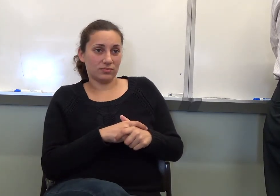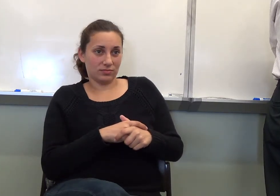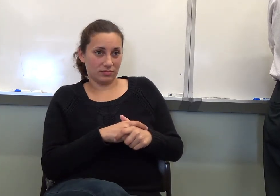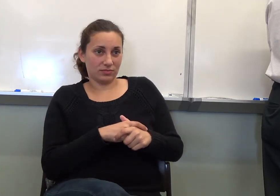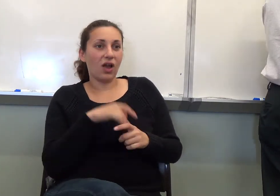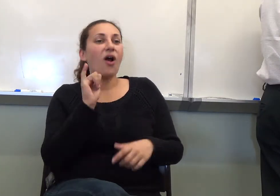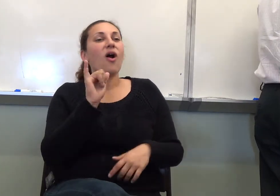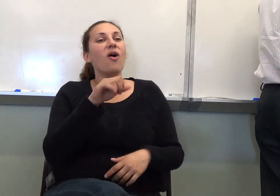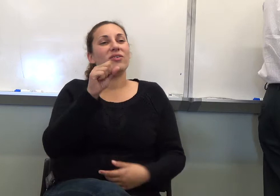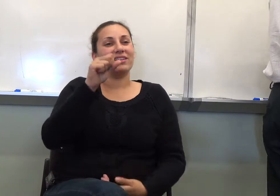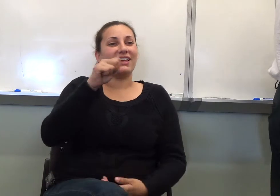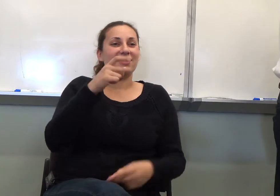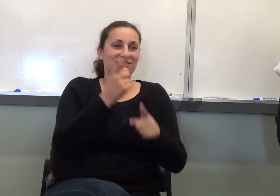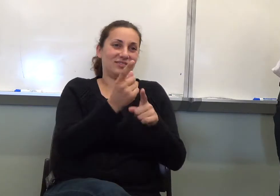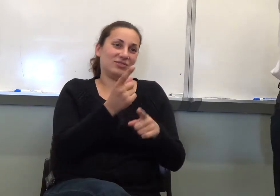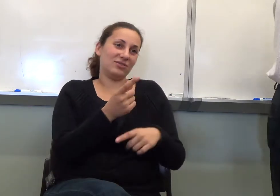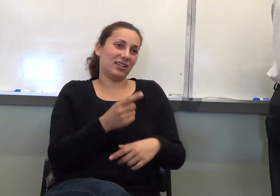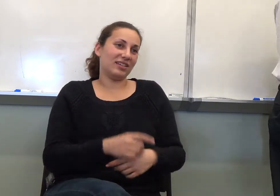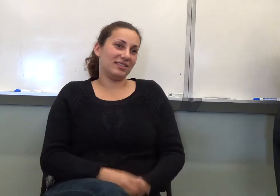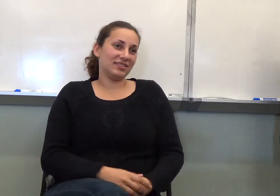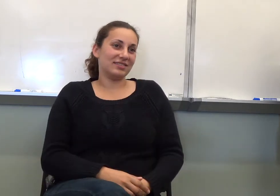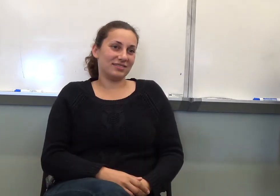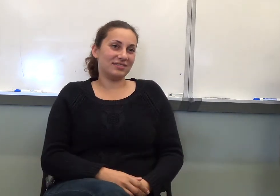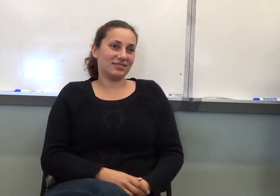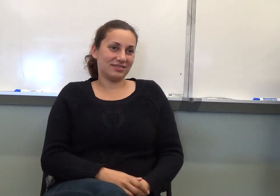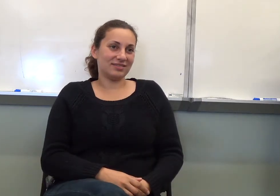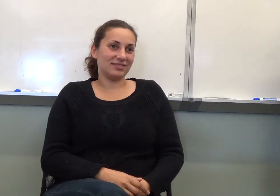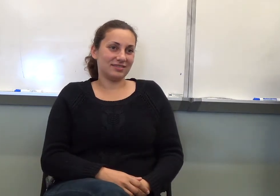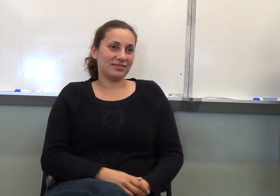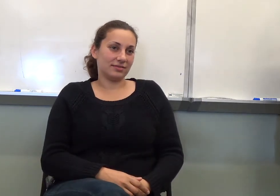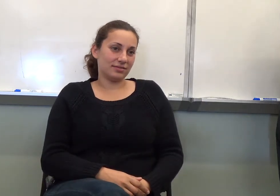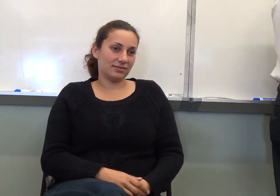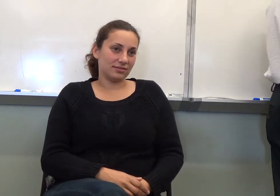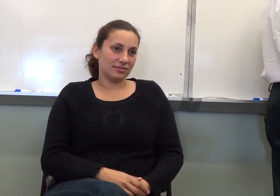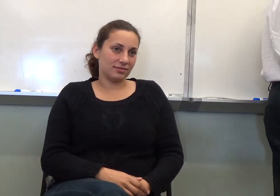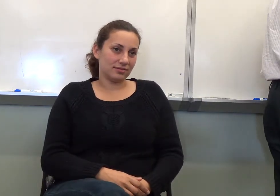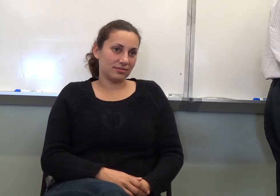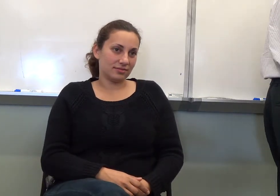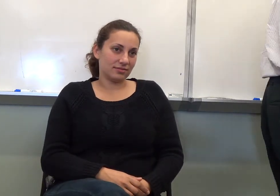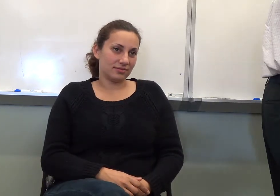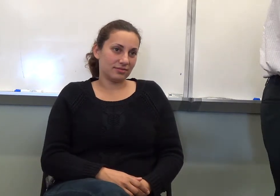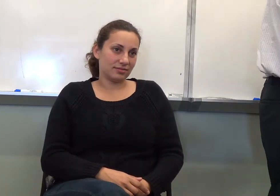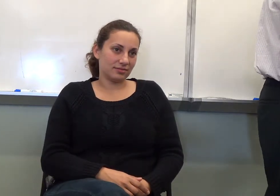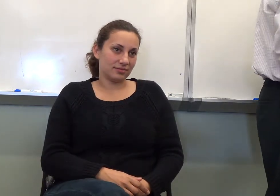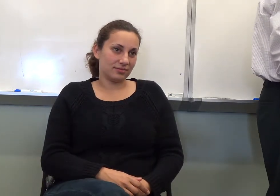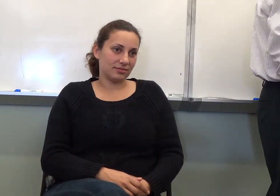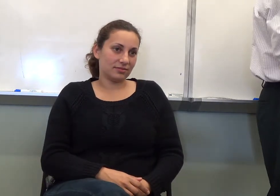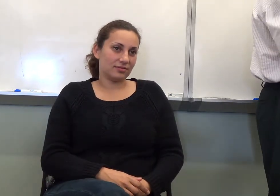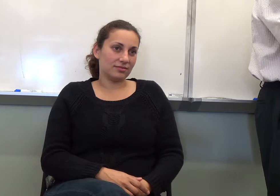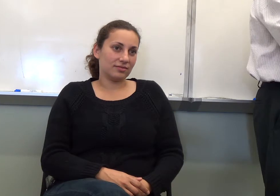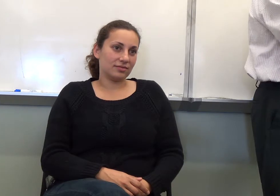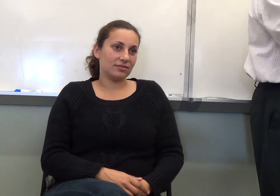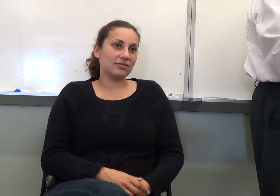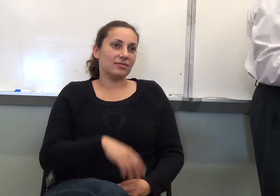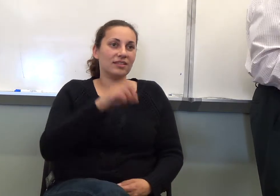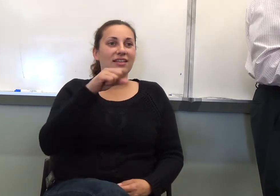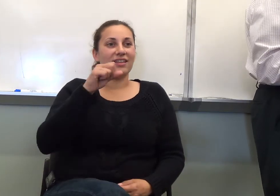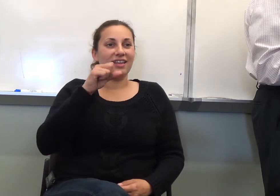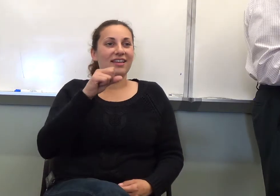And at that point, he says, oh, well, you've got 2 grams of gold dust. and I will give you so much money for them. Of course, they